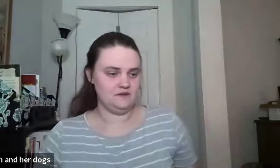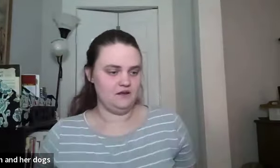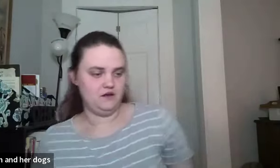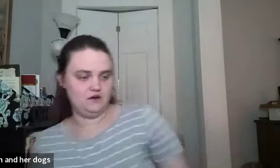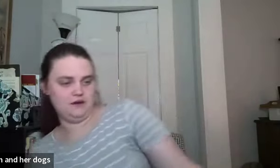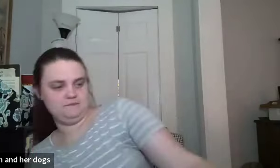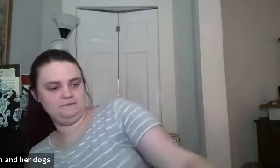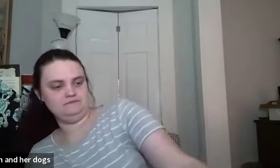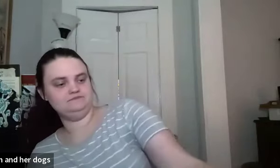Okay.